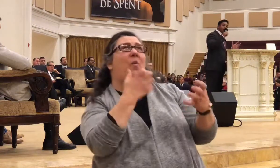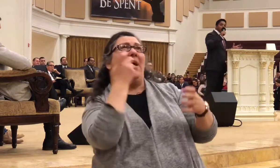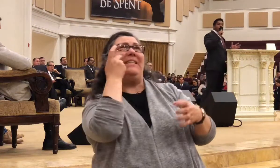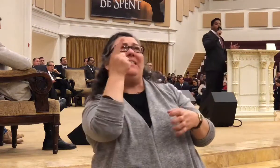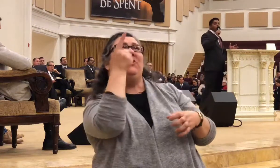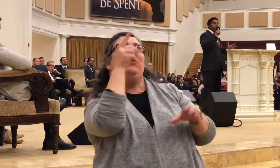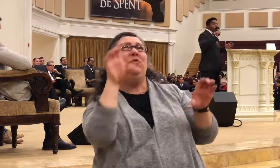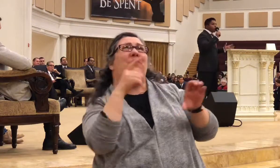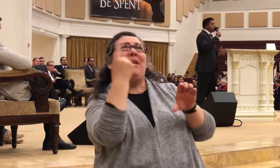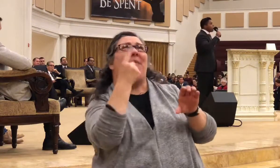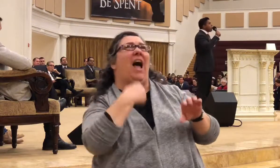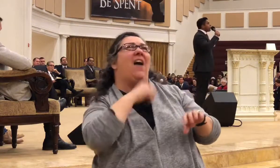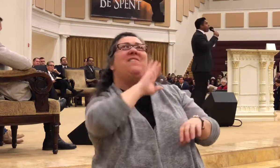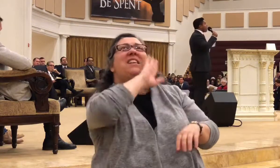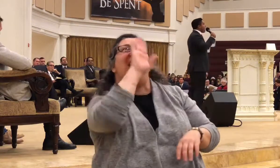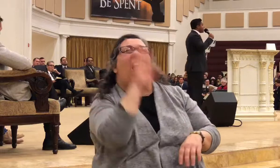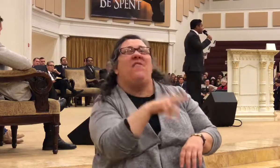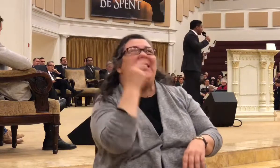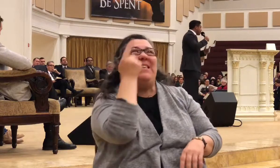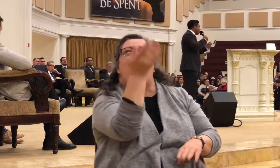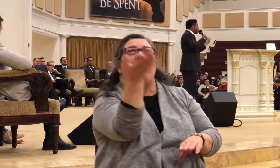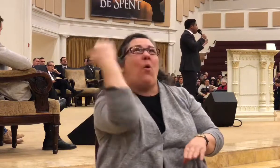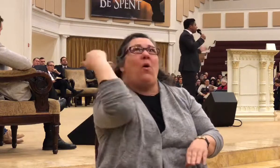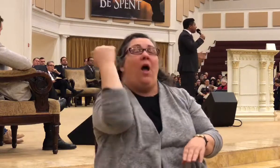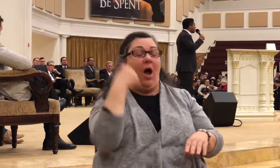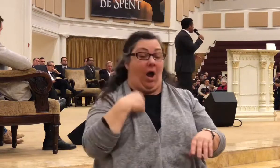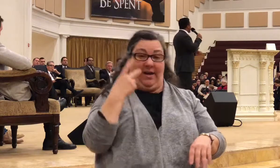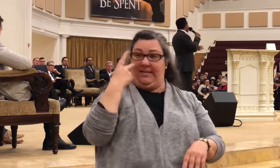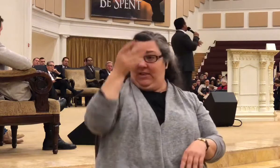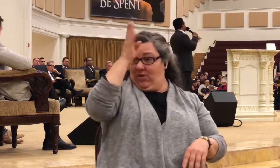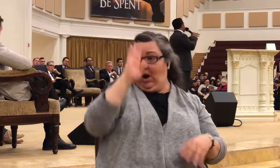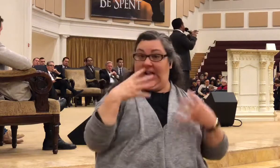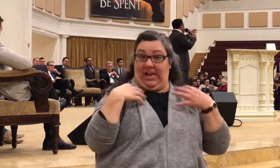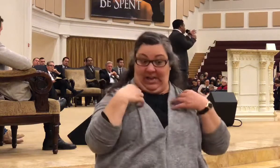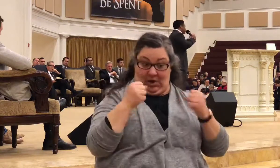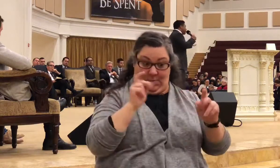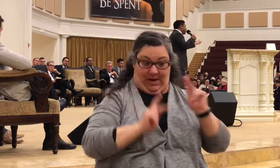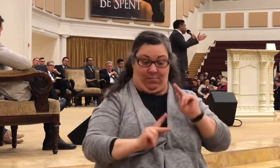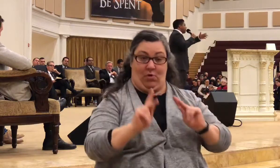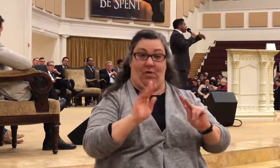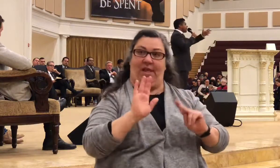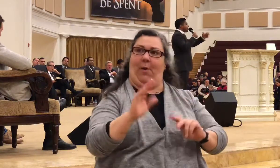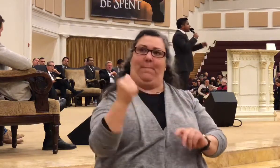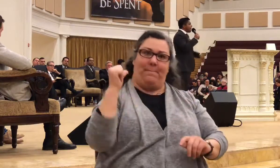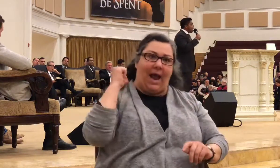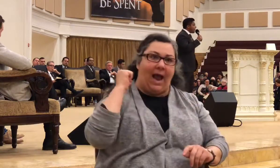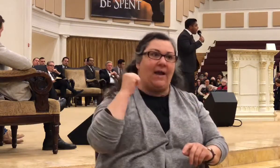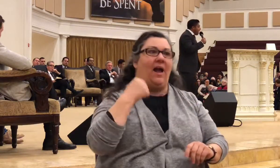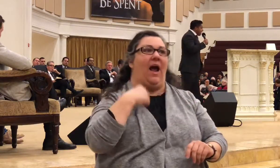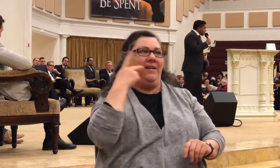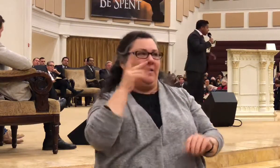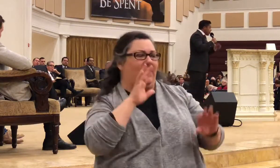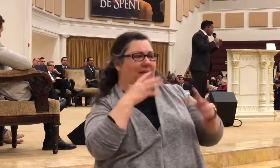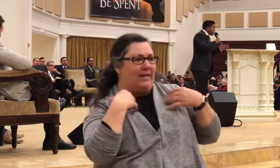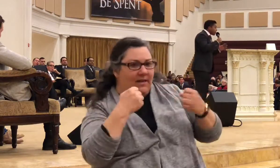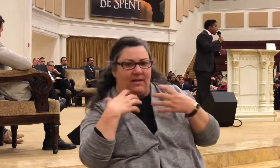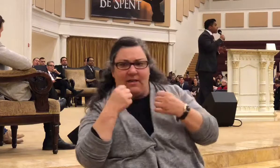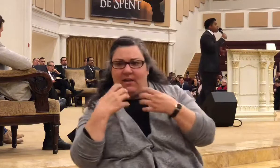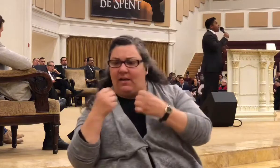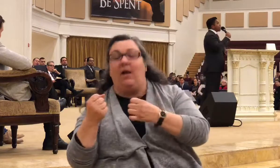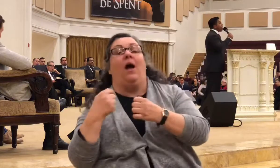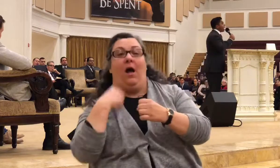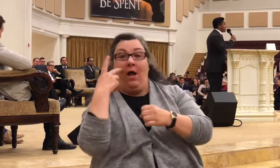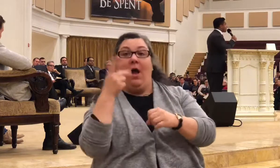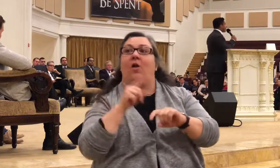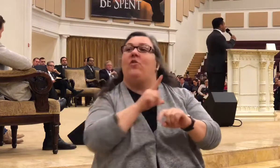I've never seen you do before. And I'd seen God heal people's backs and heal certain things here and there. And so the Lord